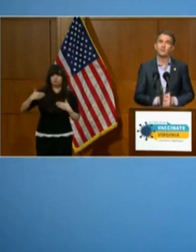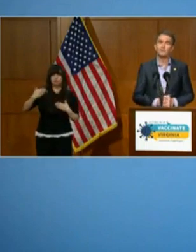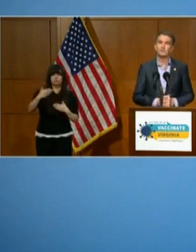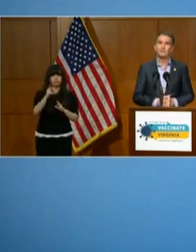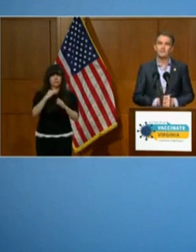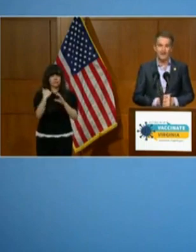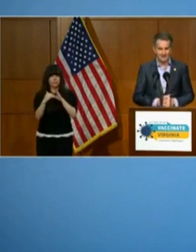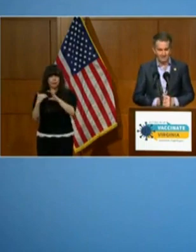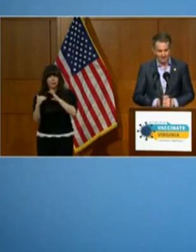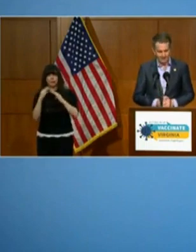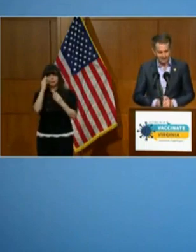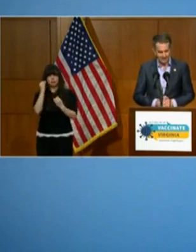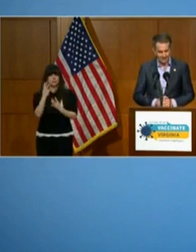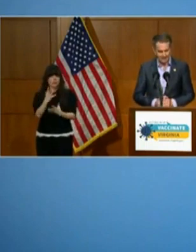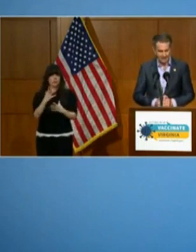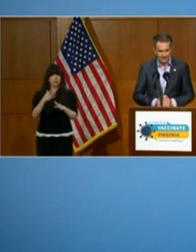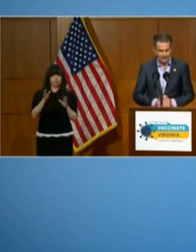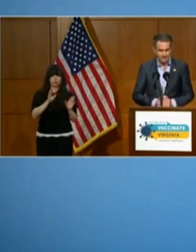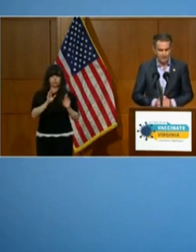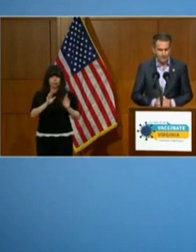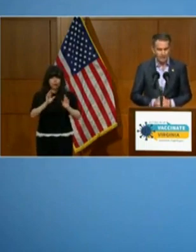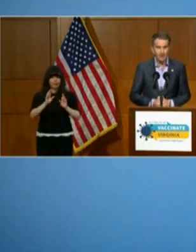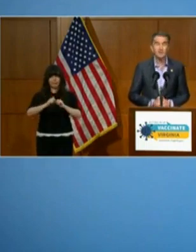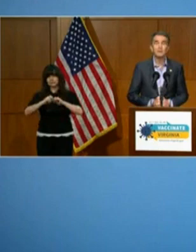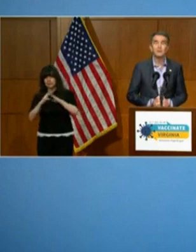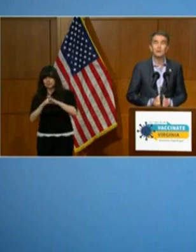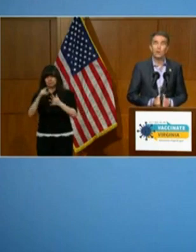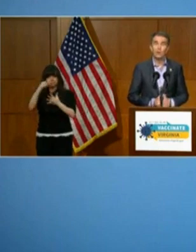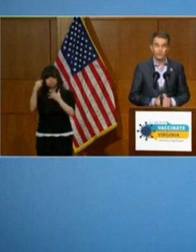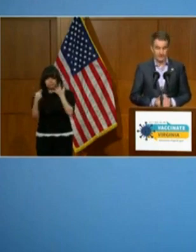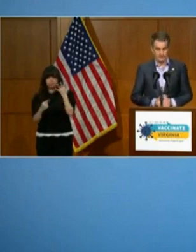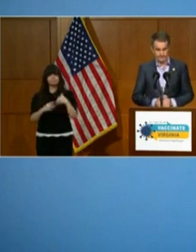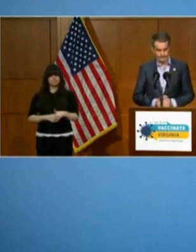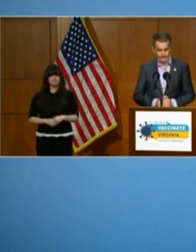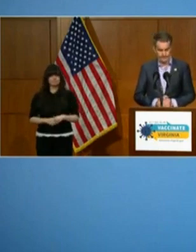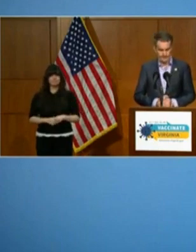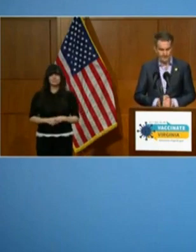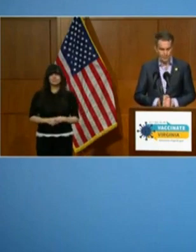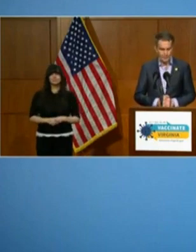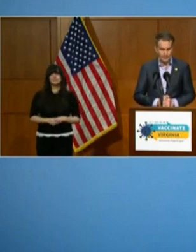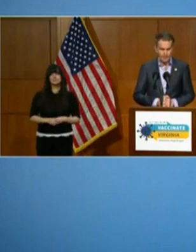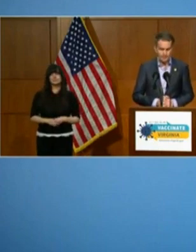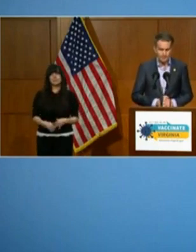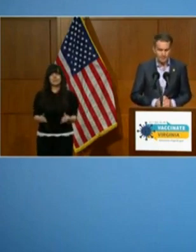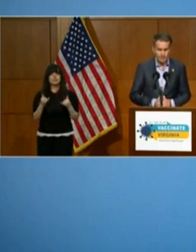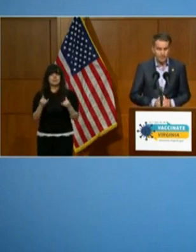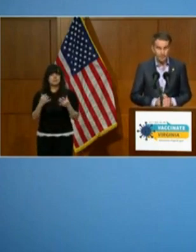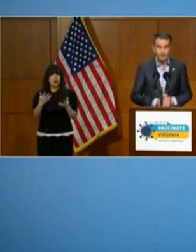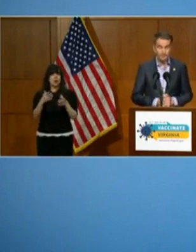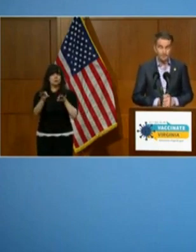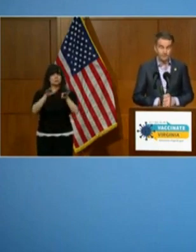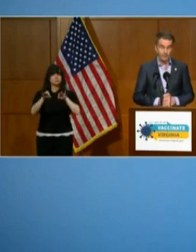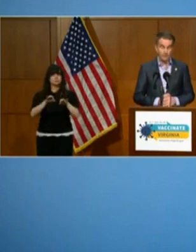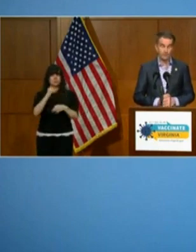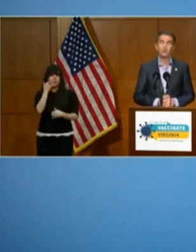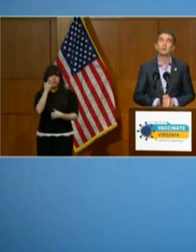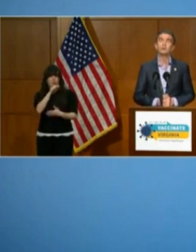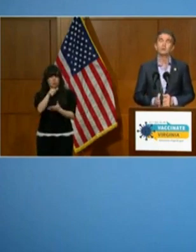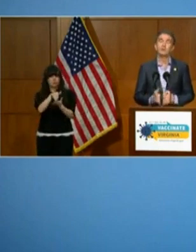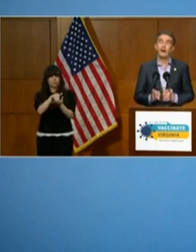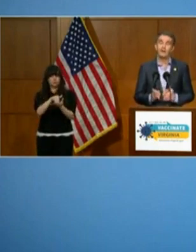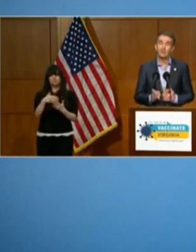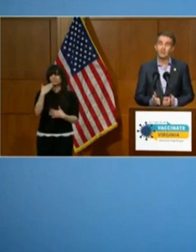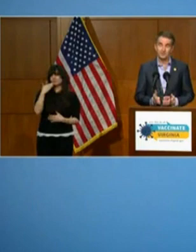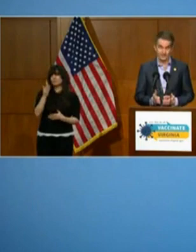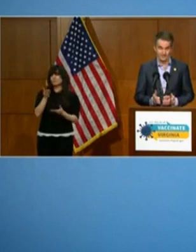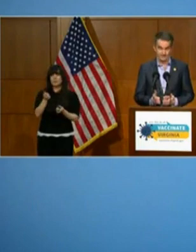also received that email. Now, let's talk about the call center. We know that some people prefer to talk to